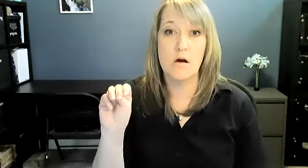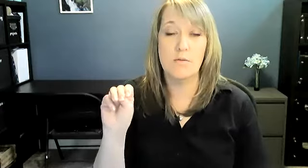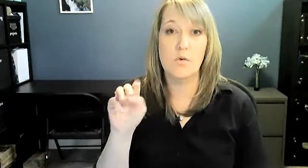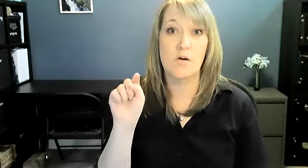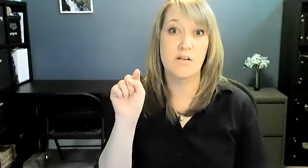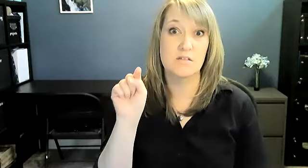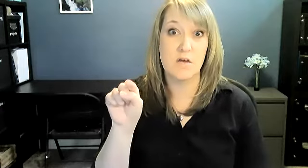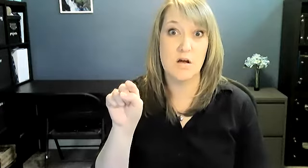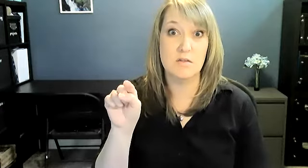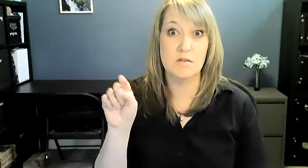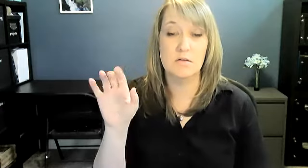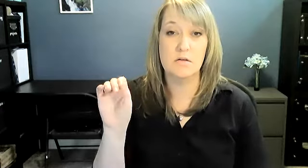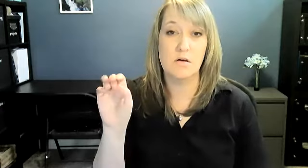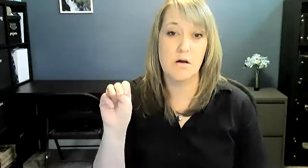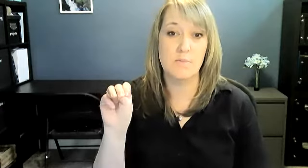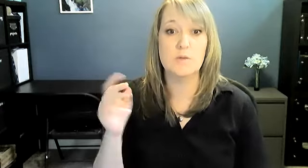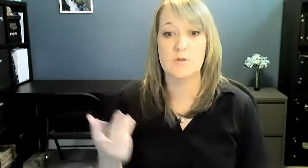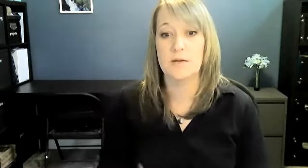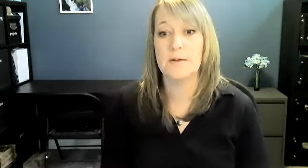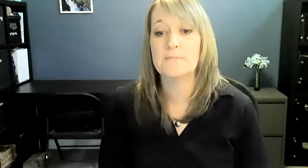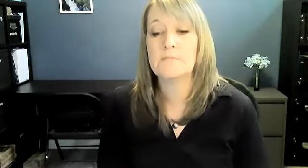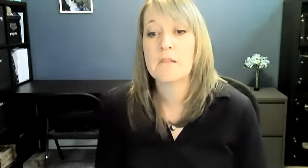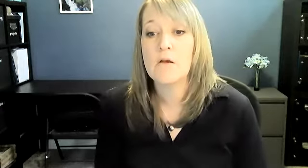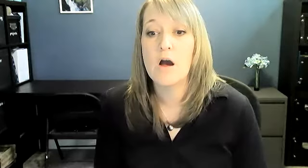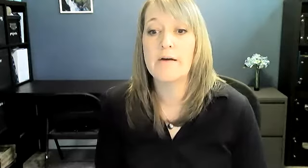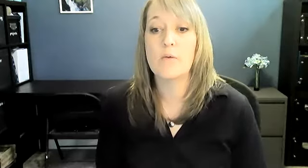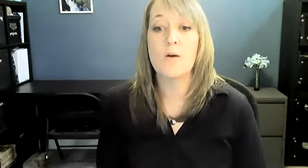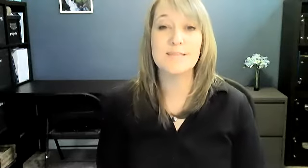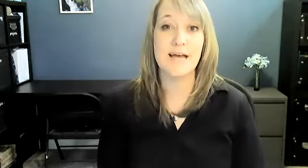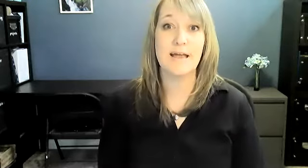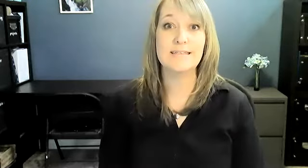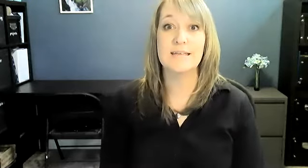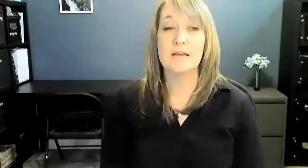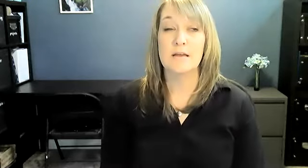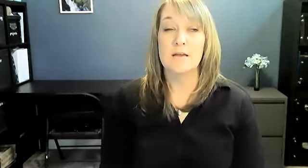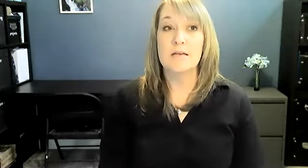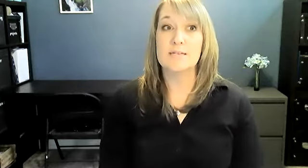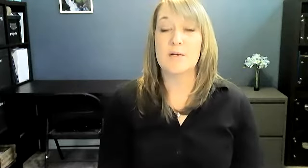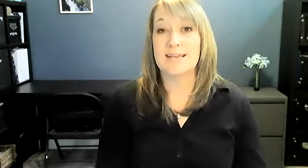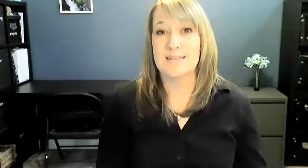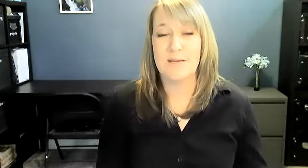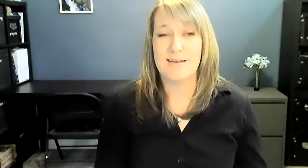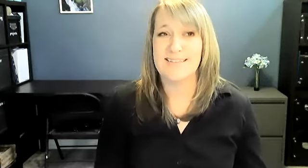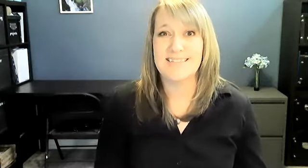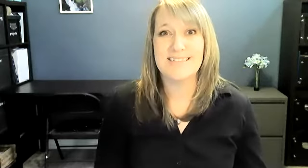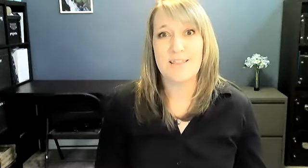go.com or .com. You would do it that way. All right, website is pretty easy because it's nothing more